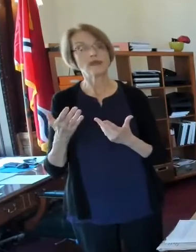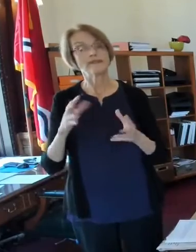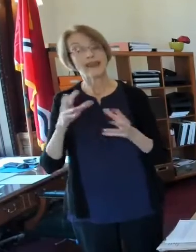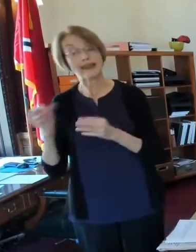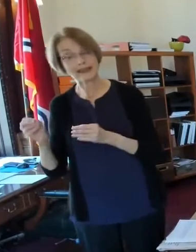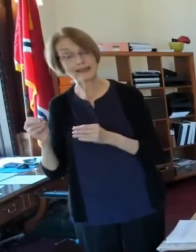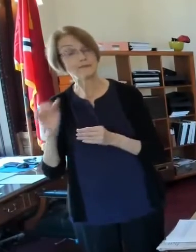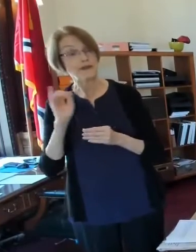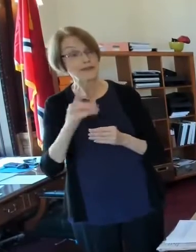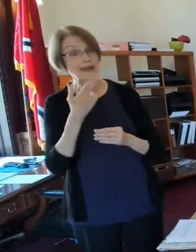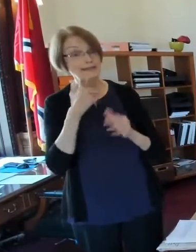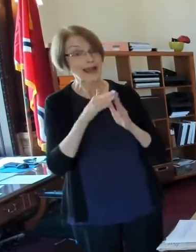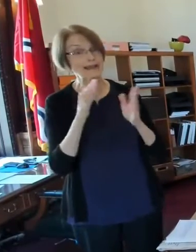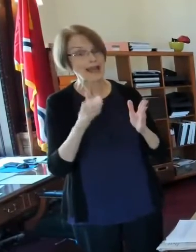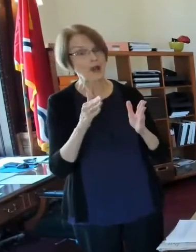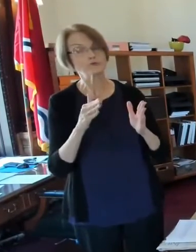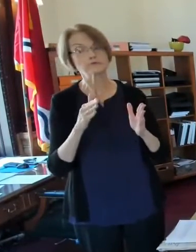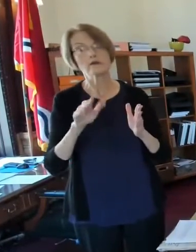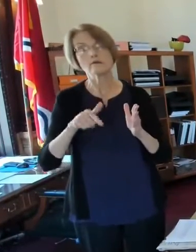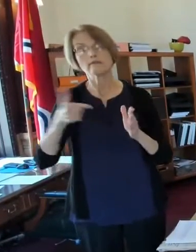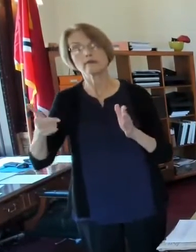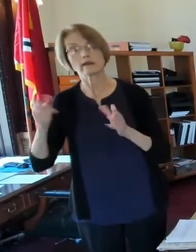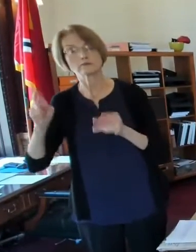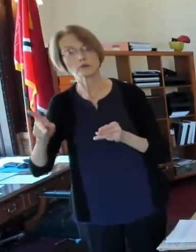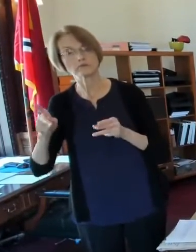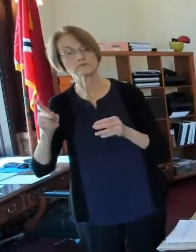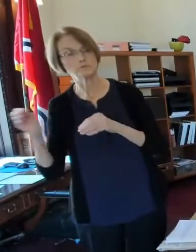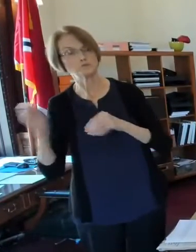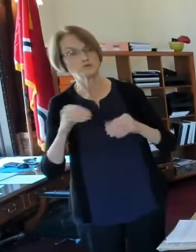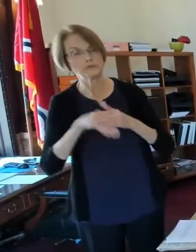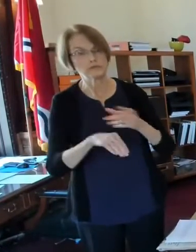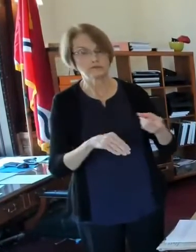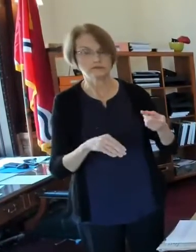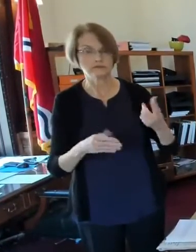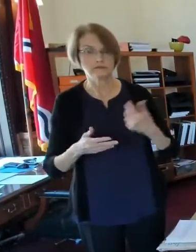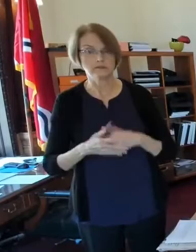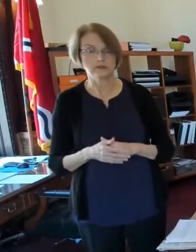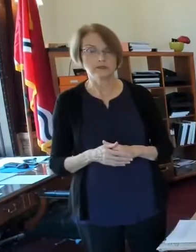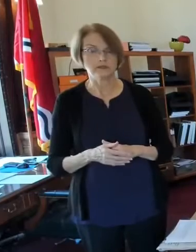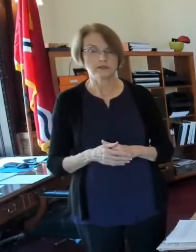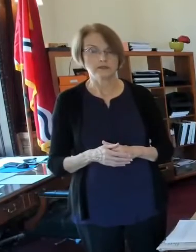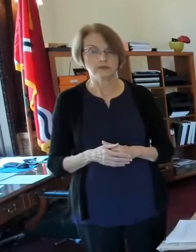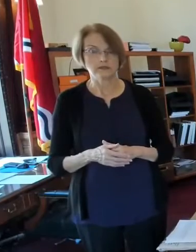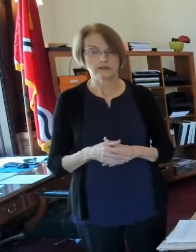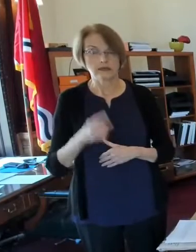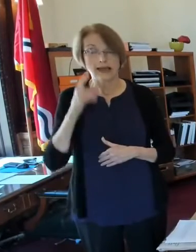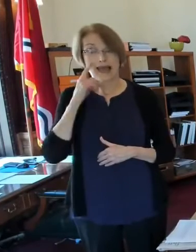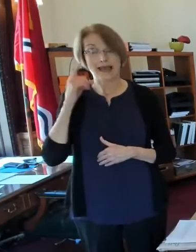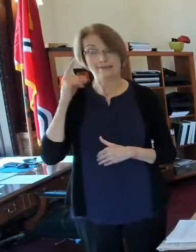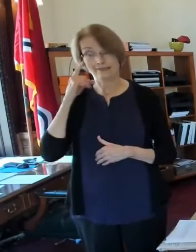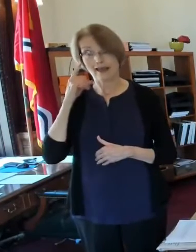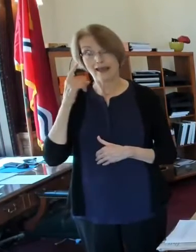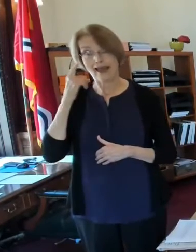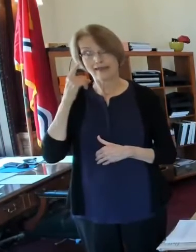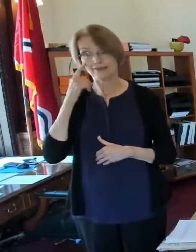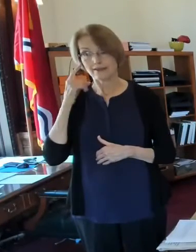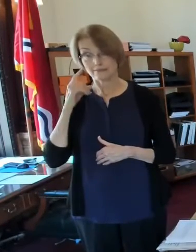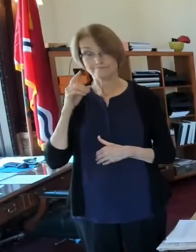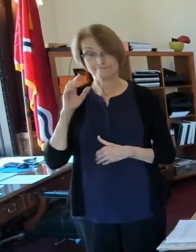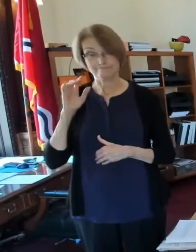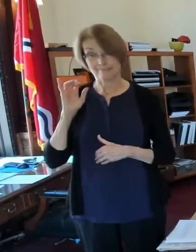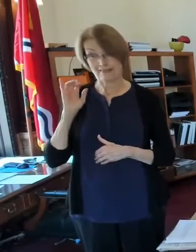So it's not a permanent situation here, but I think, you know, homelessness is a very